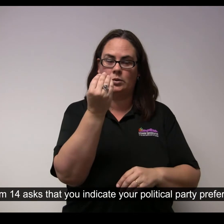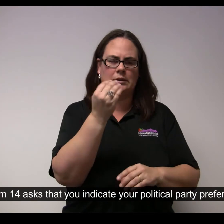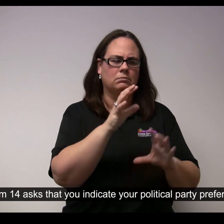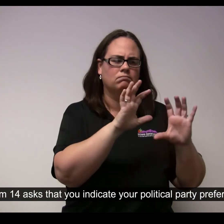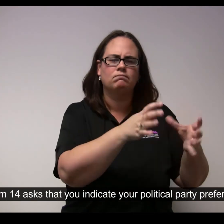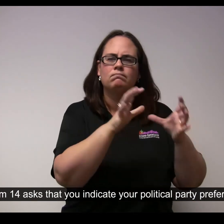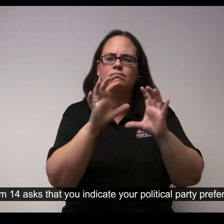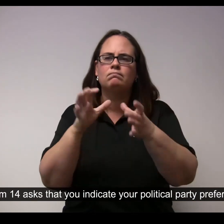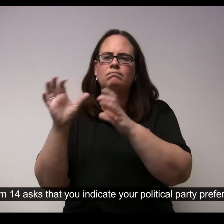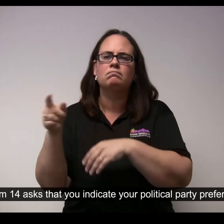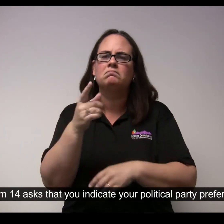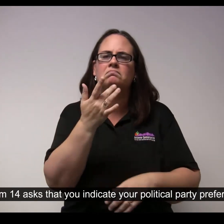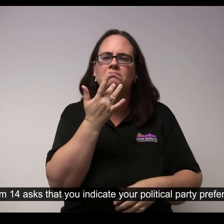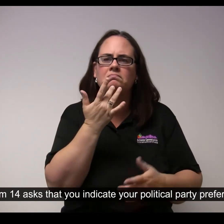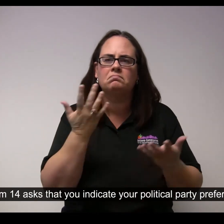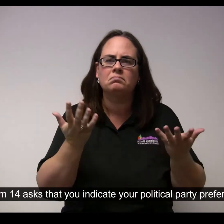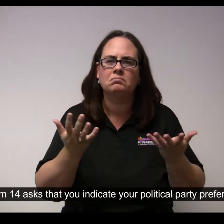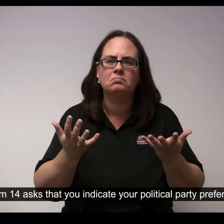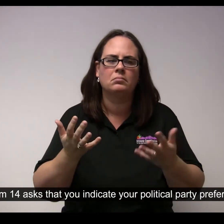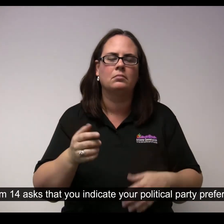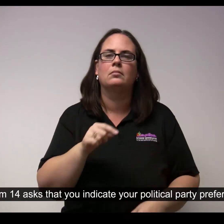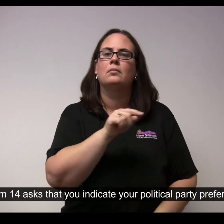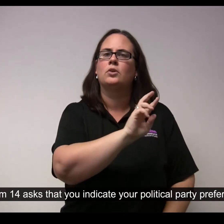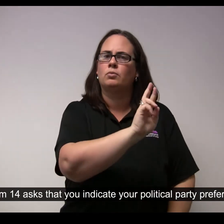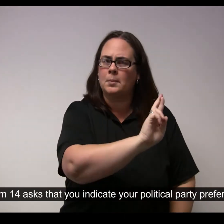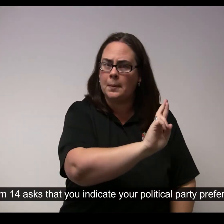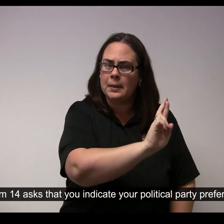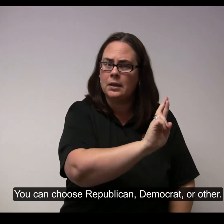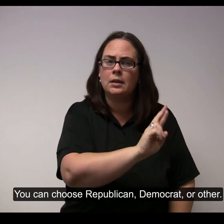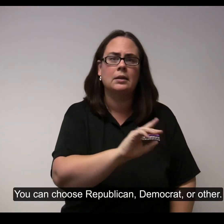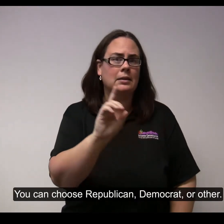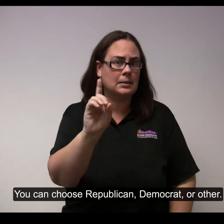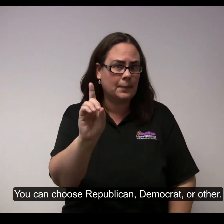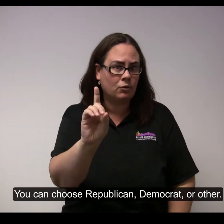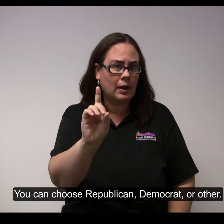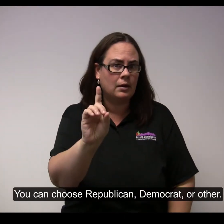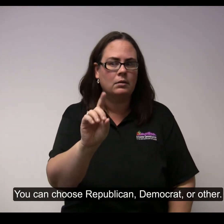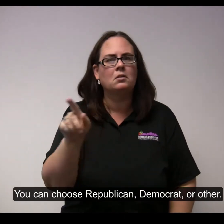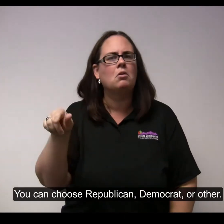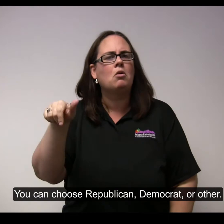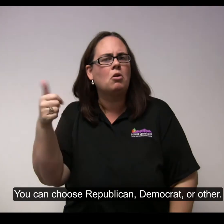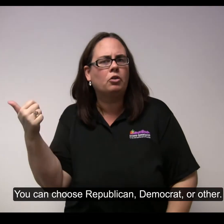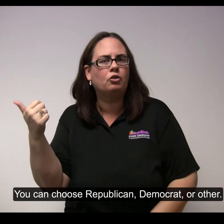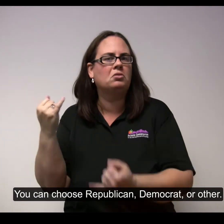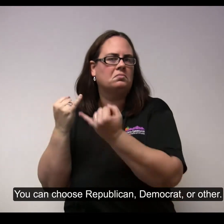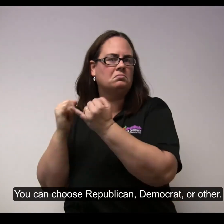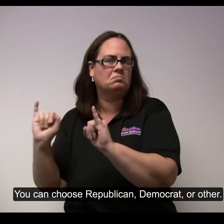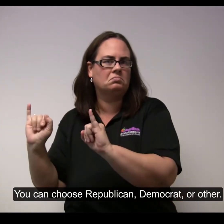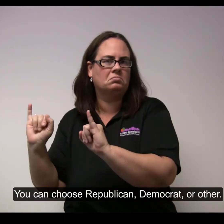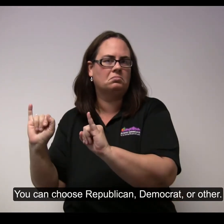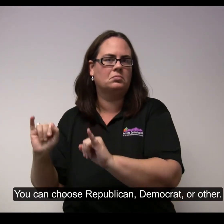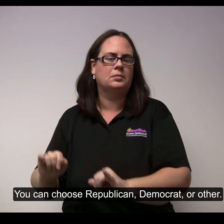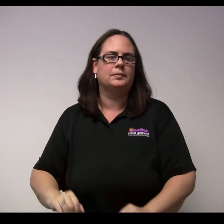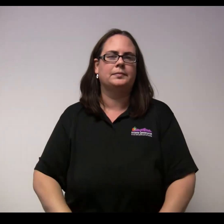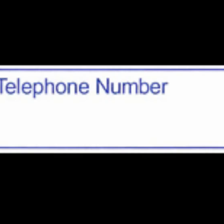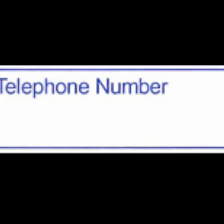Item 14 asks that you indicate your political party preference. You can choose Republican, Democrat, or other.